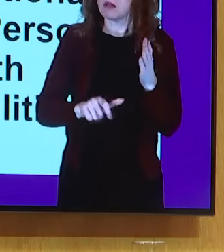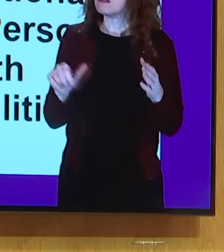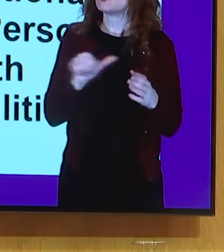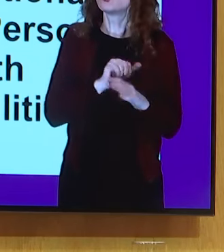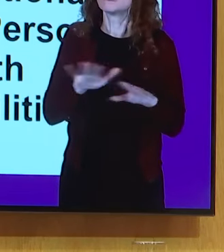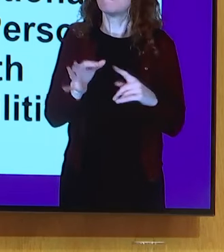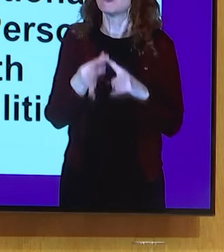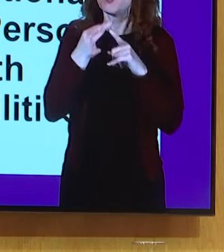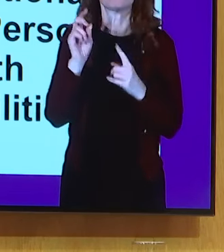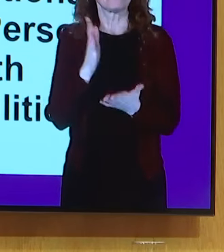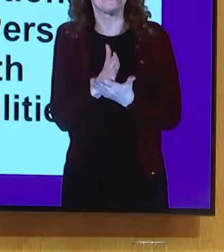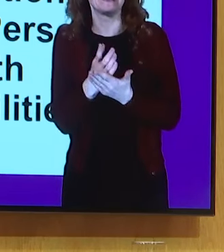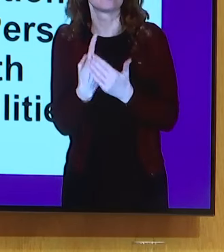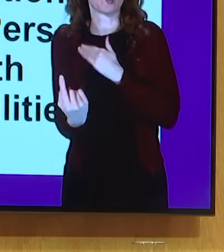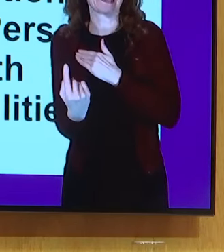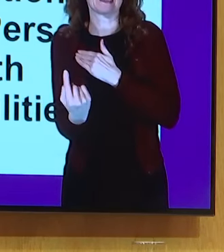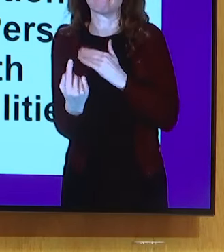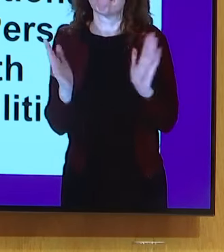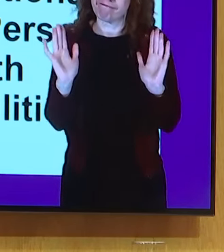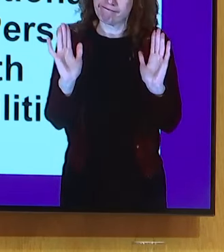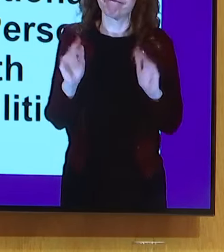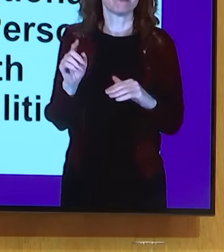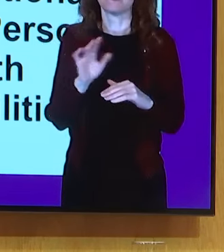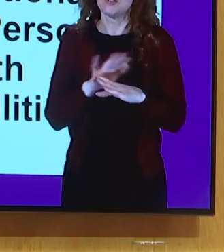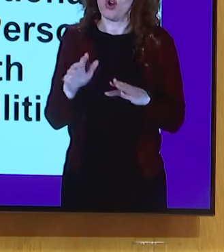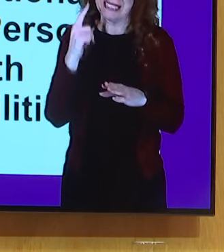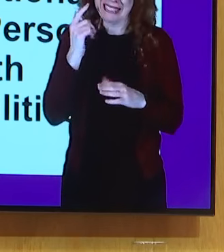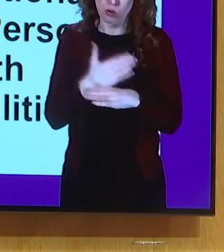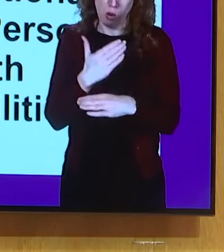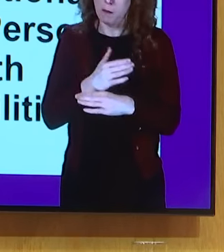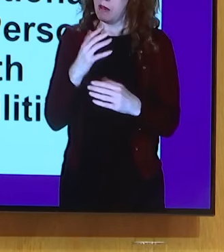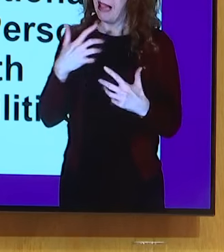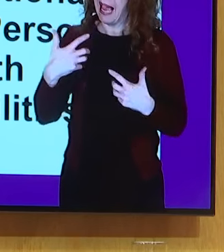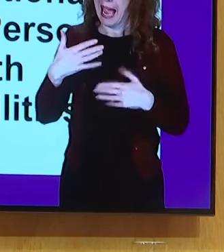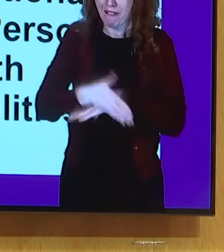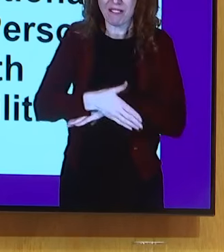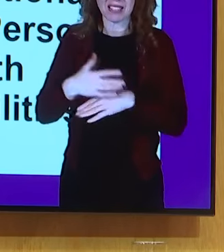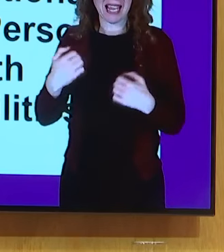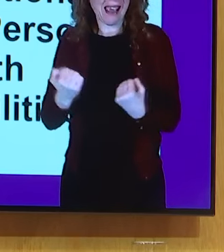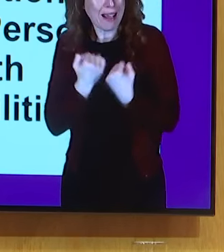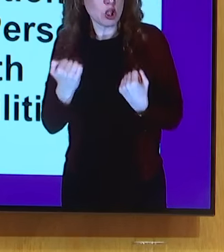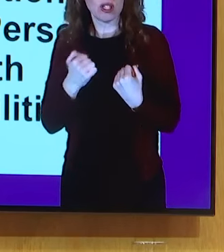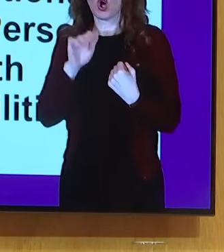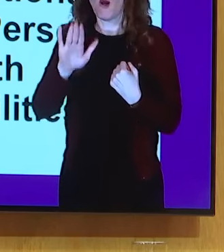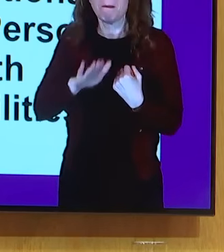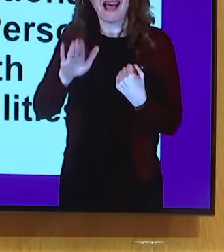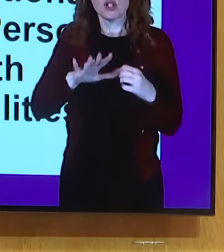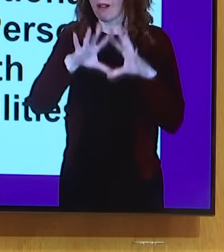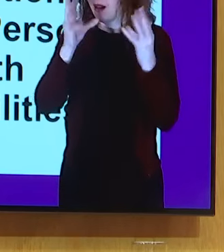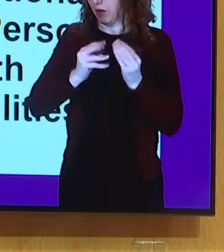it is no mean feat. And the effort and energy and compassion that you and your team put to delivering today